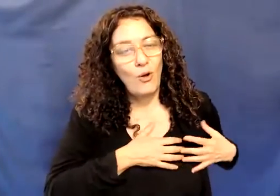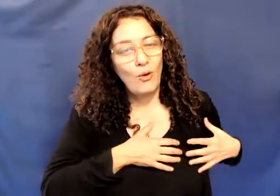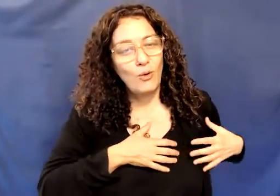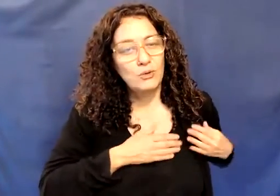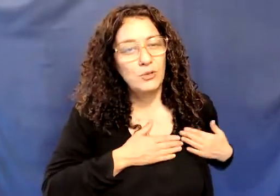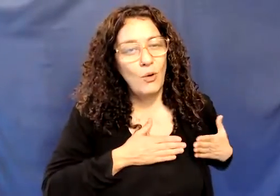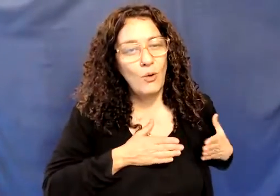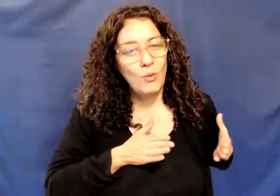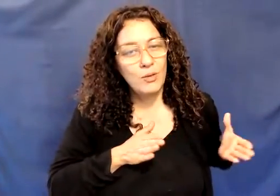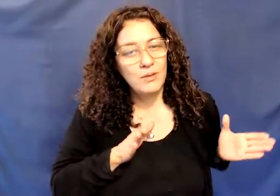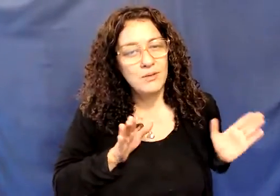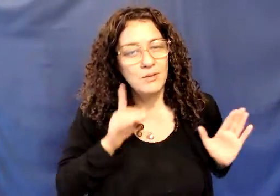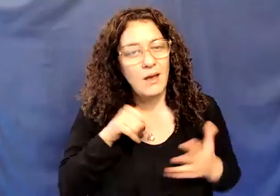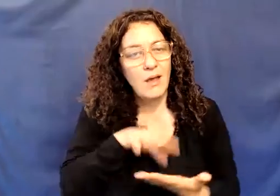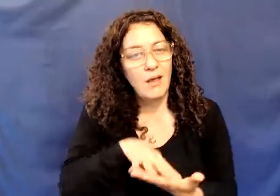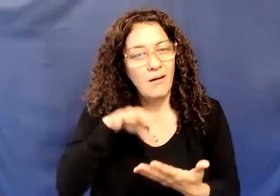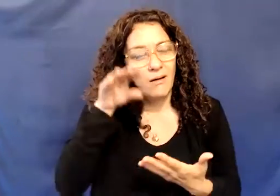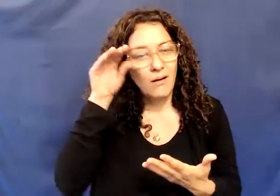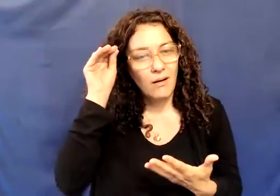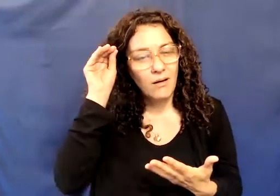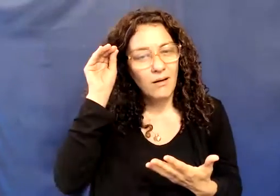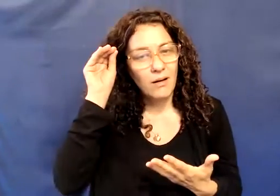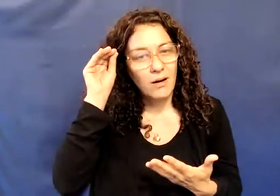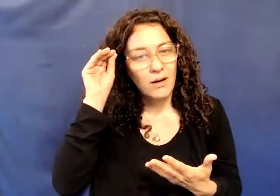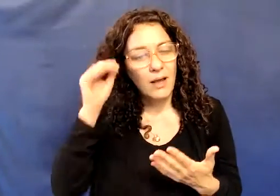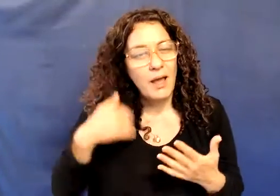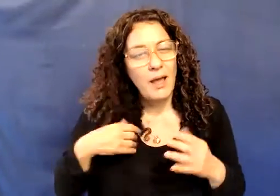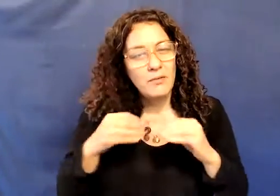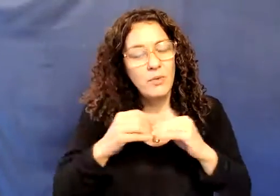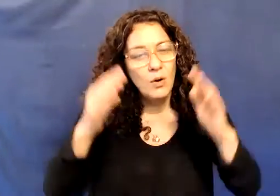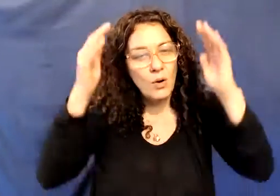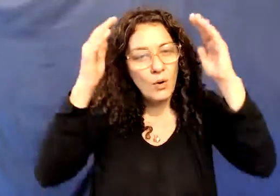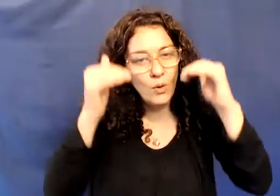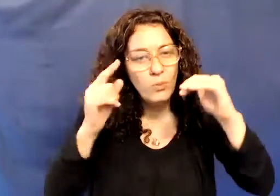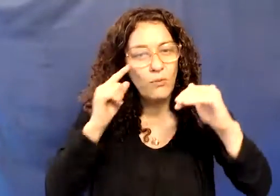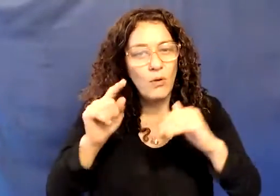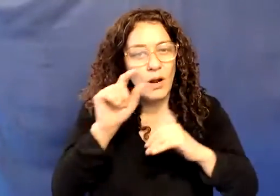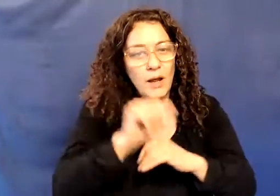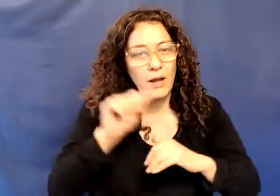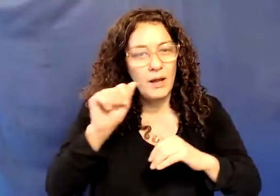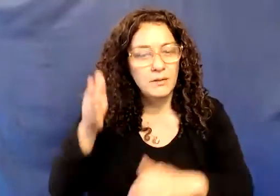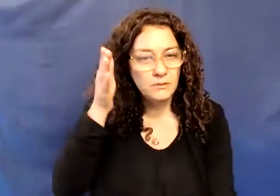I get to have hope for a newer future